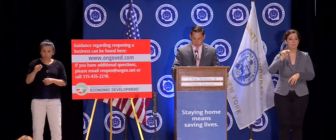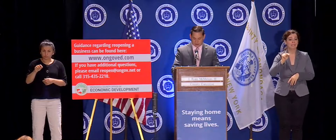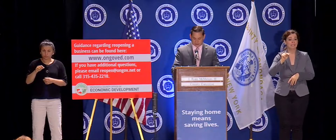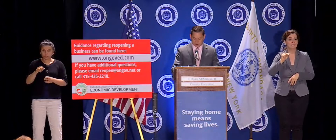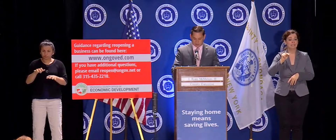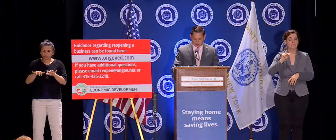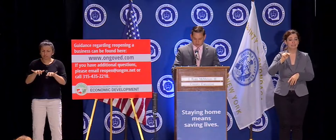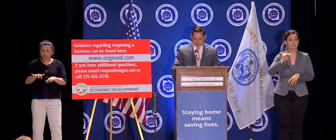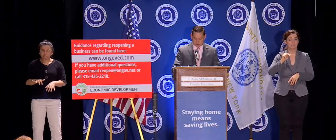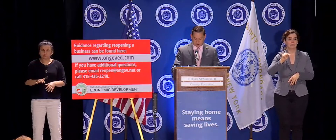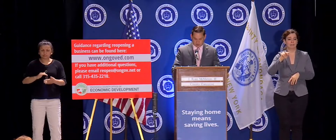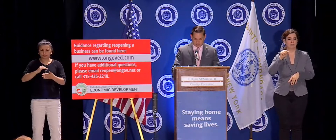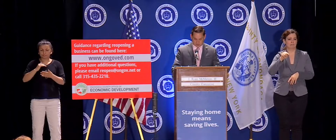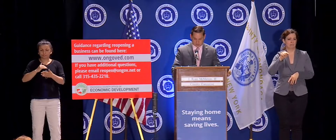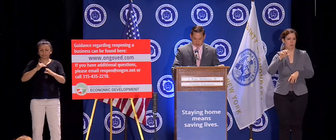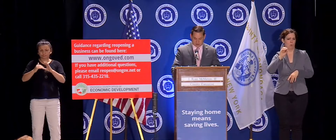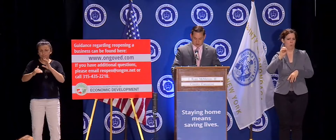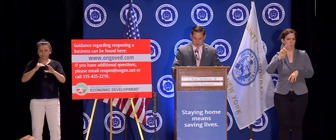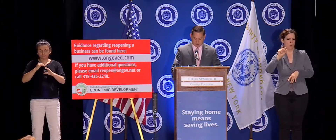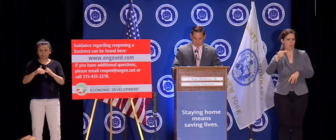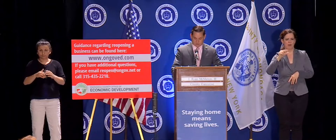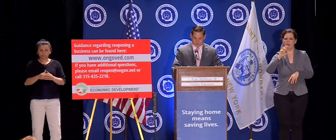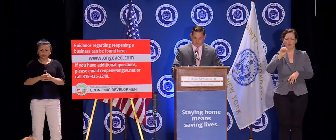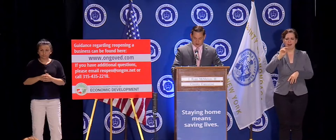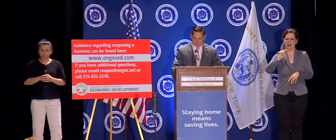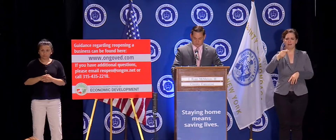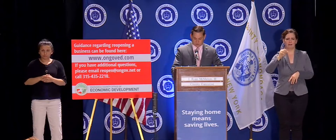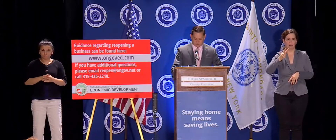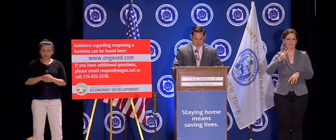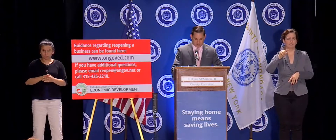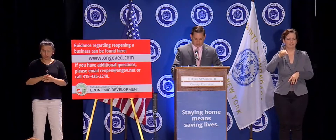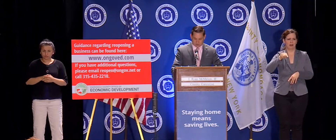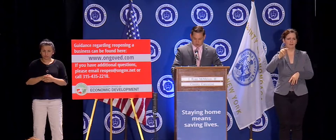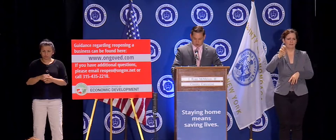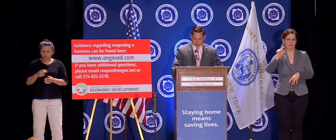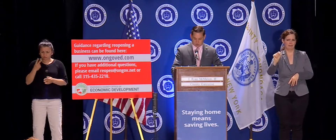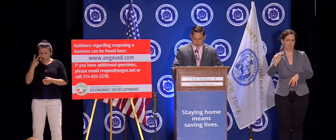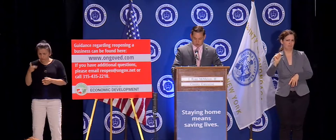email complaints about a business, and call us. The number